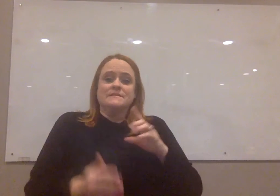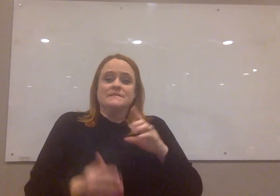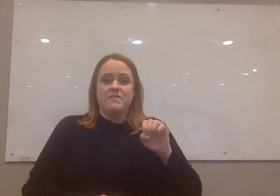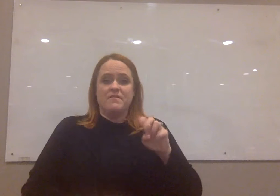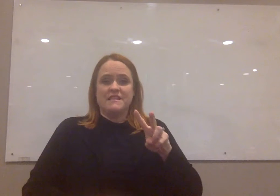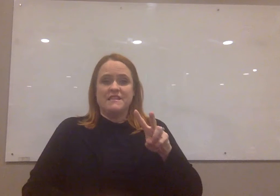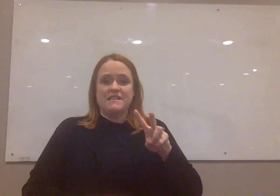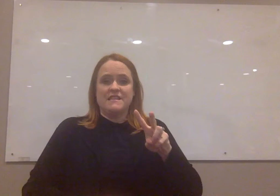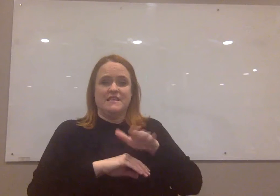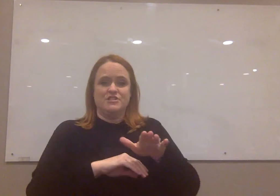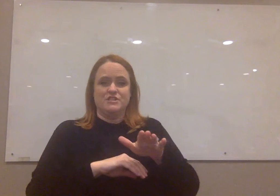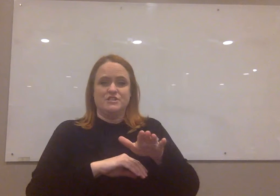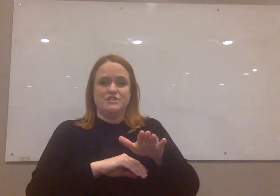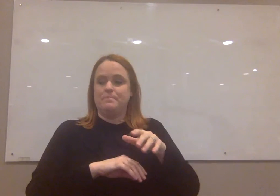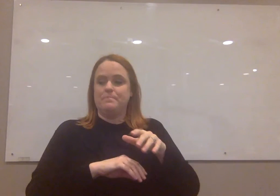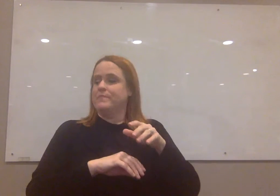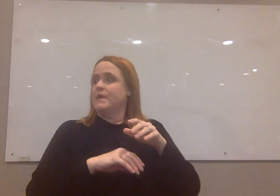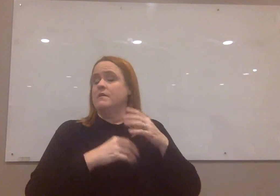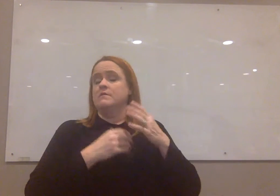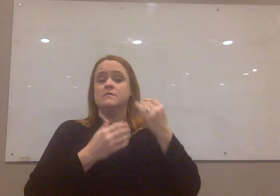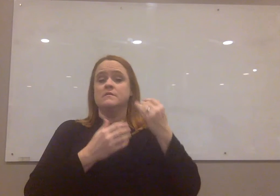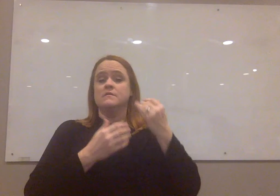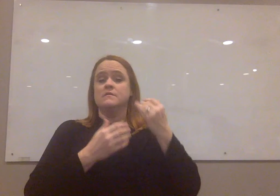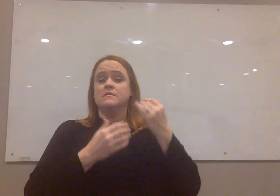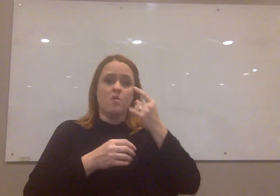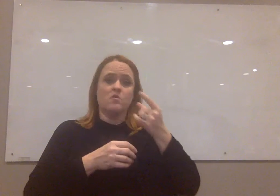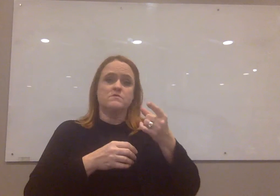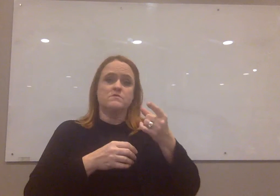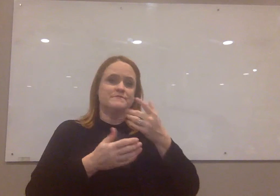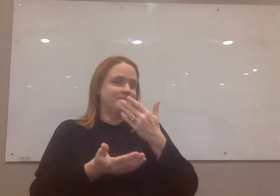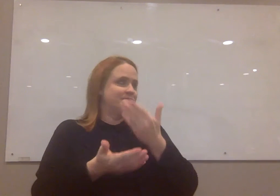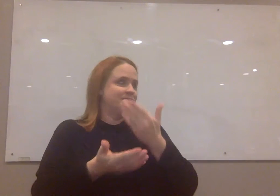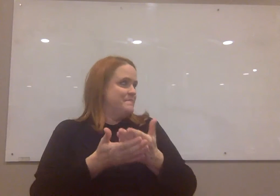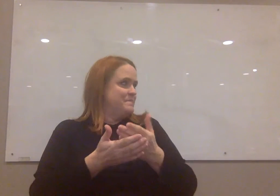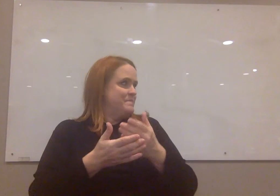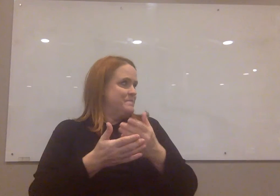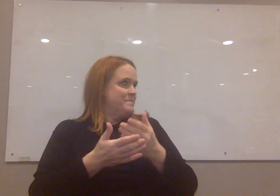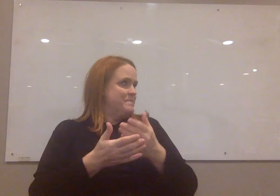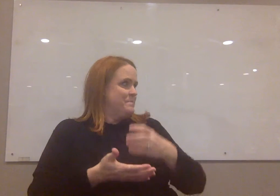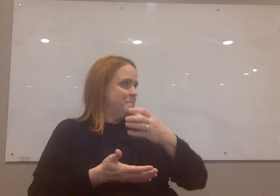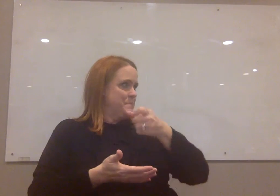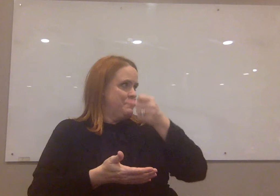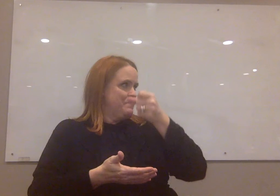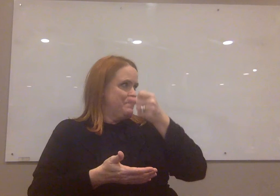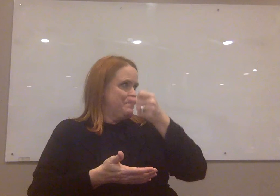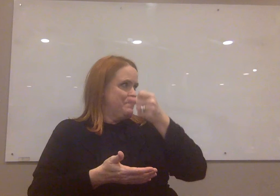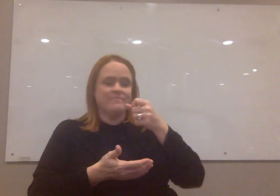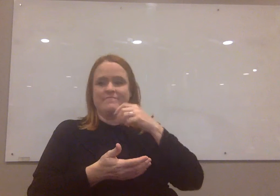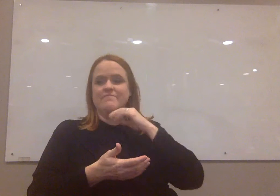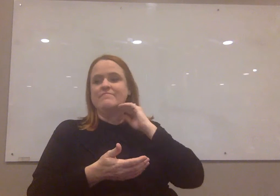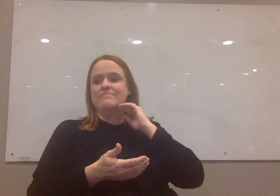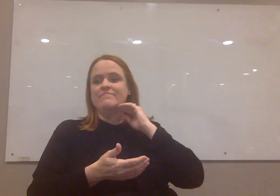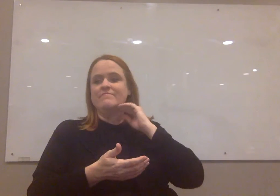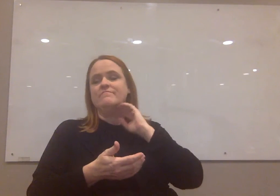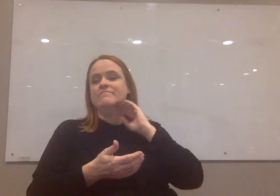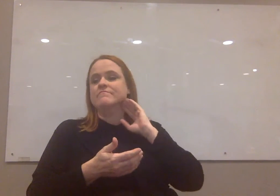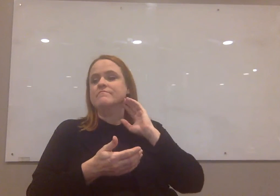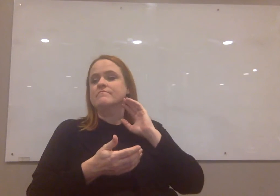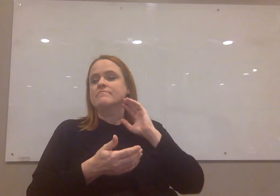So say you get to the bottleneck of the process registry and the caching process are typically bottleneck. You can't talk to a single